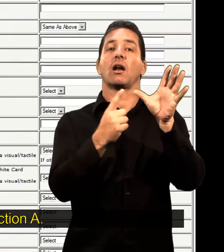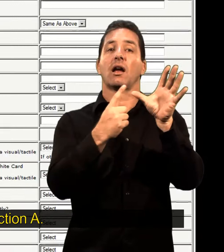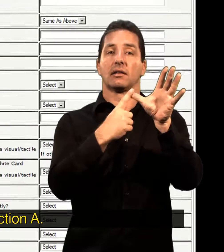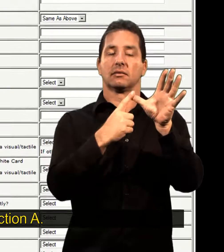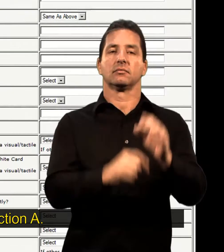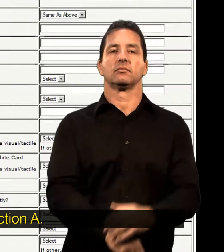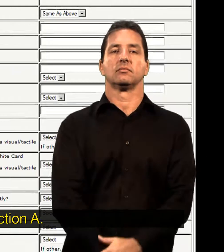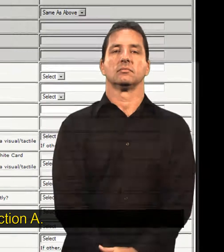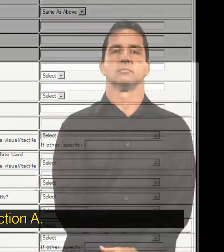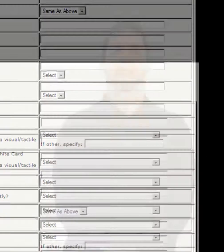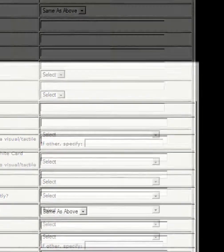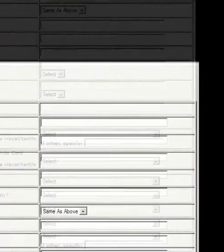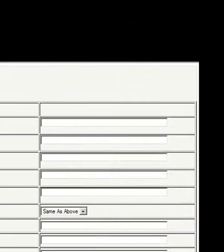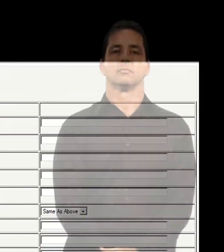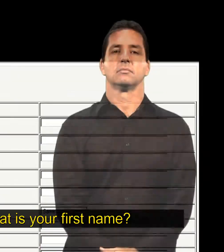Section A.